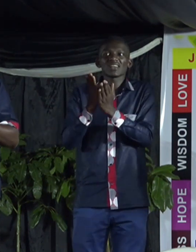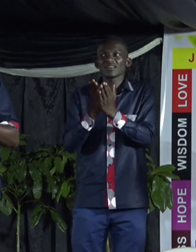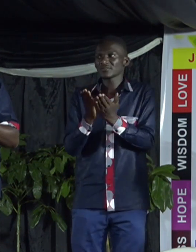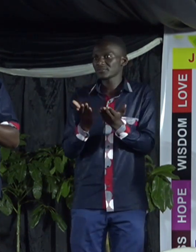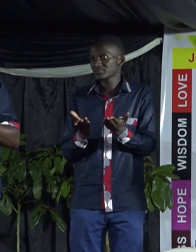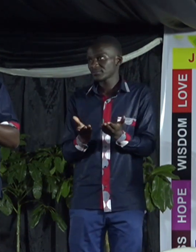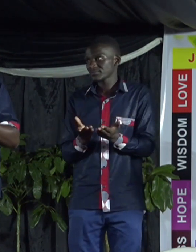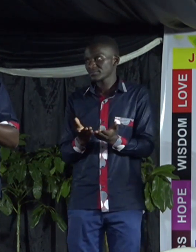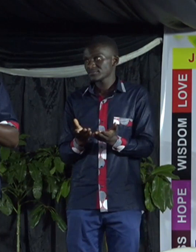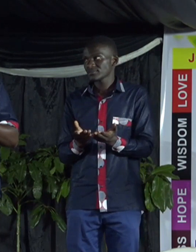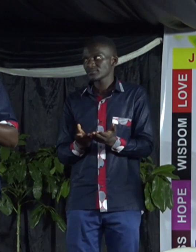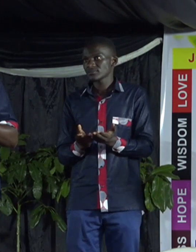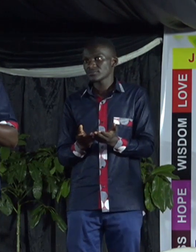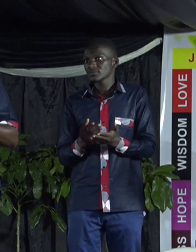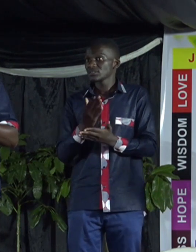I start serving him.